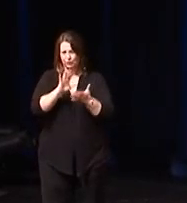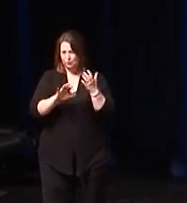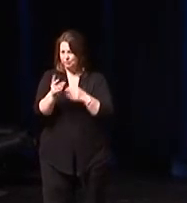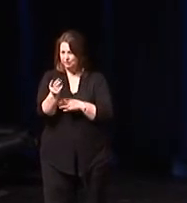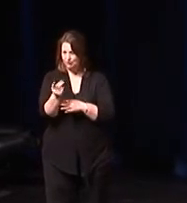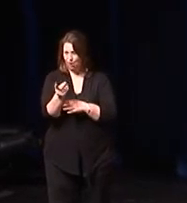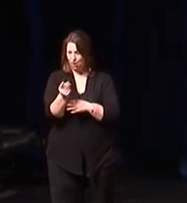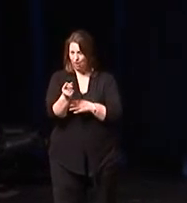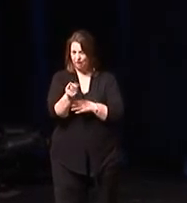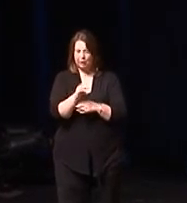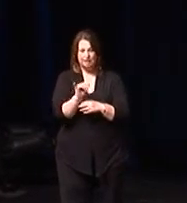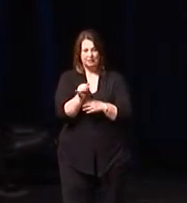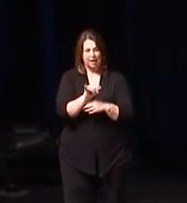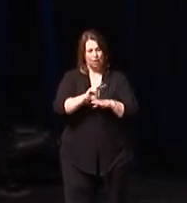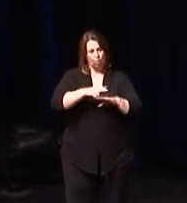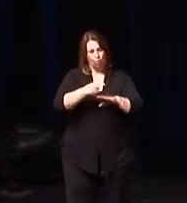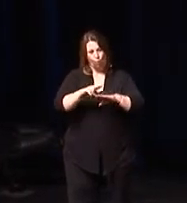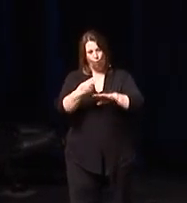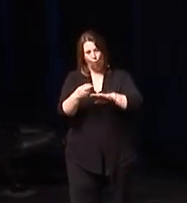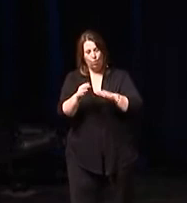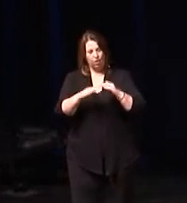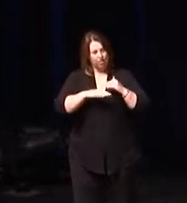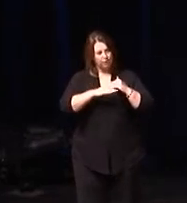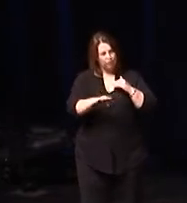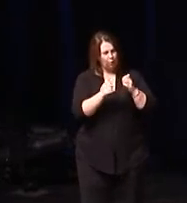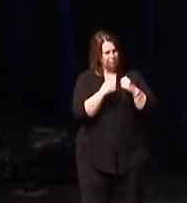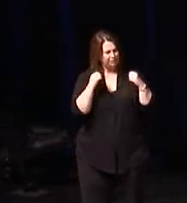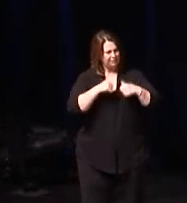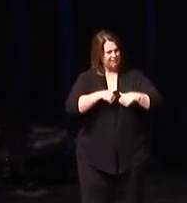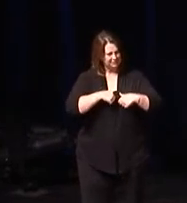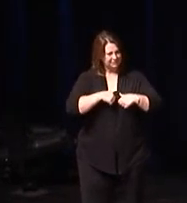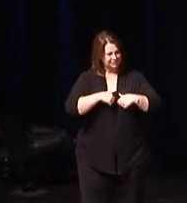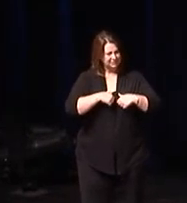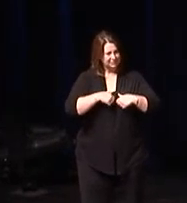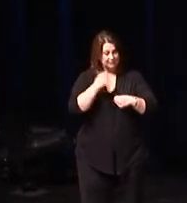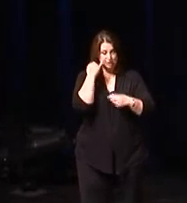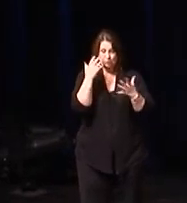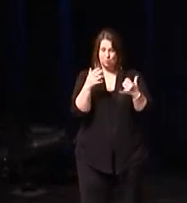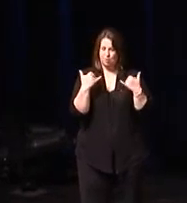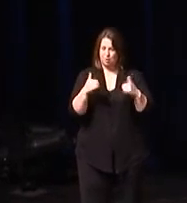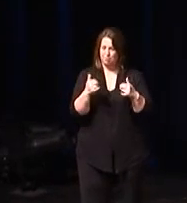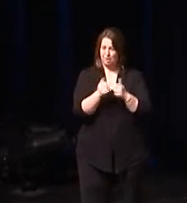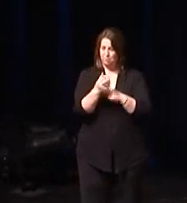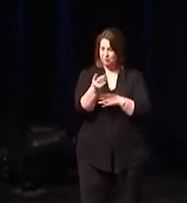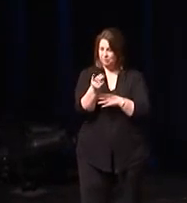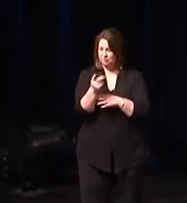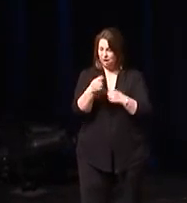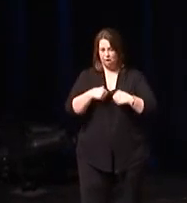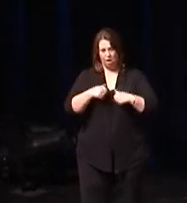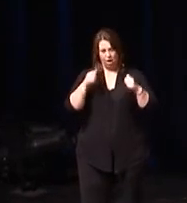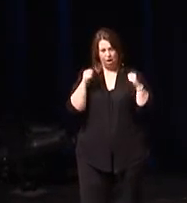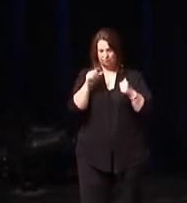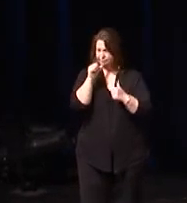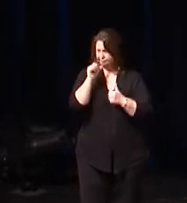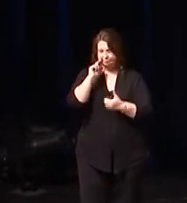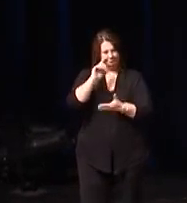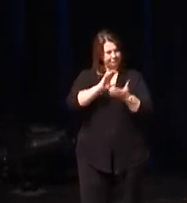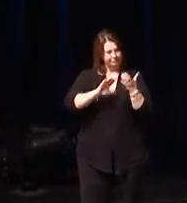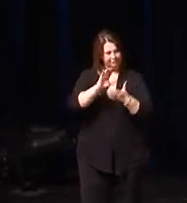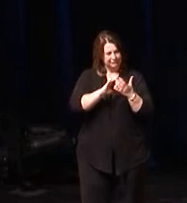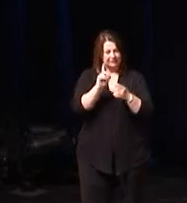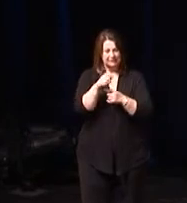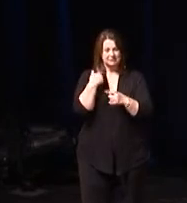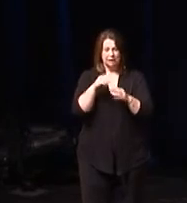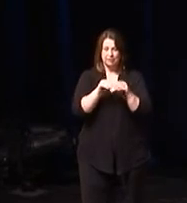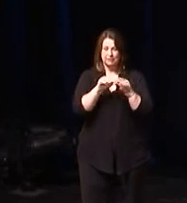by rolling around on the floor with it with the vest on. If you're going to do that with a dog, take the vest off. Don't confuse it. It needs to have